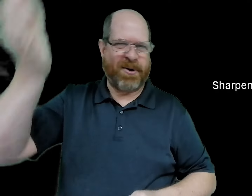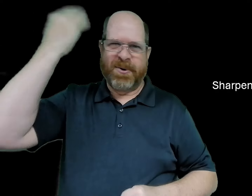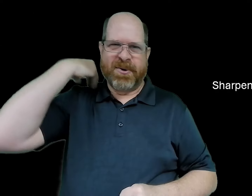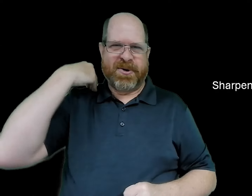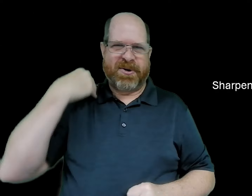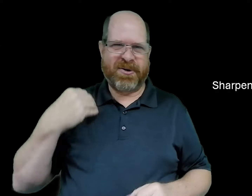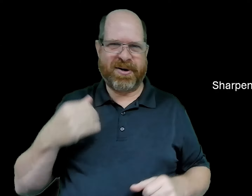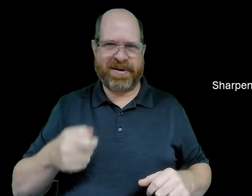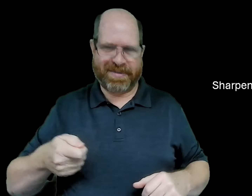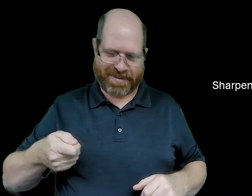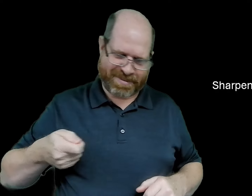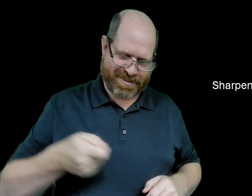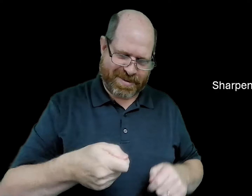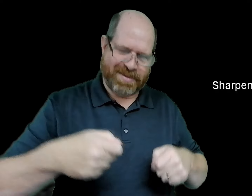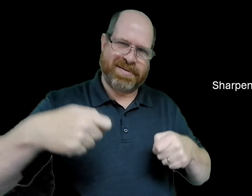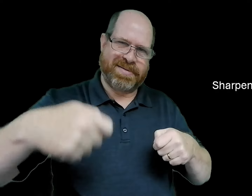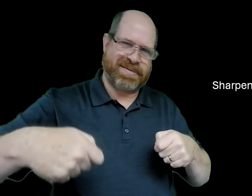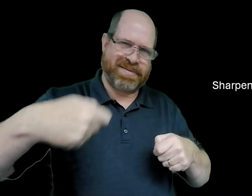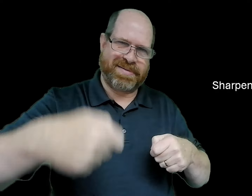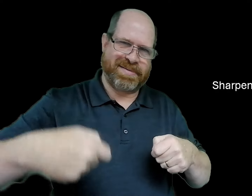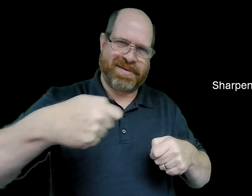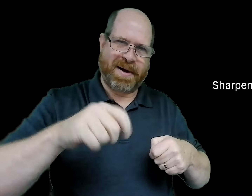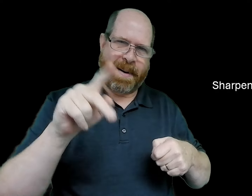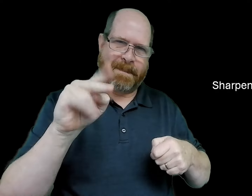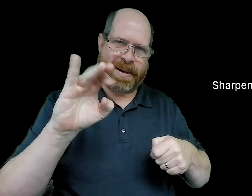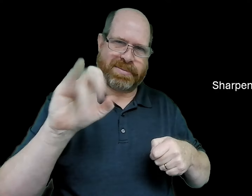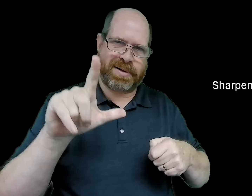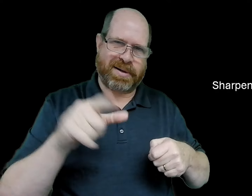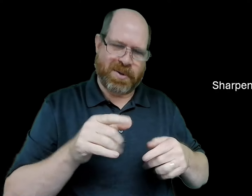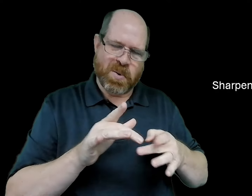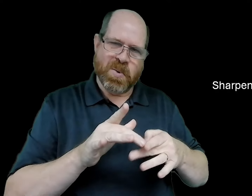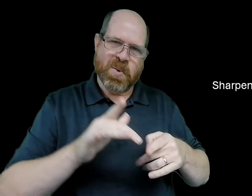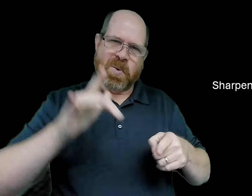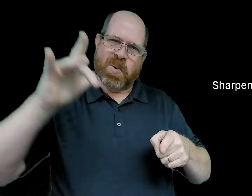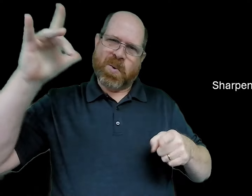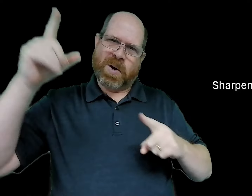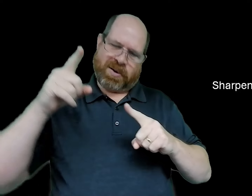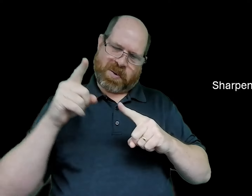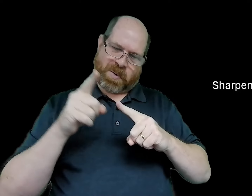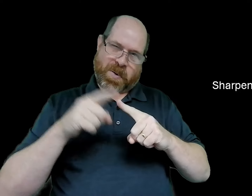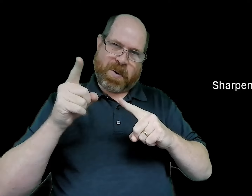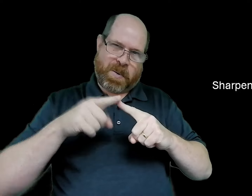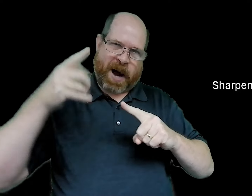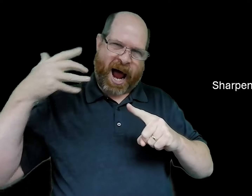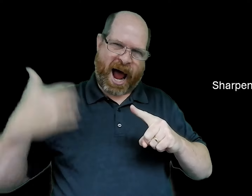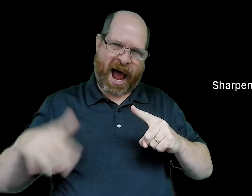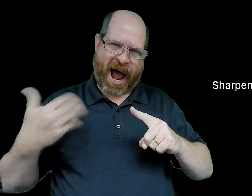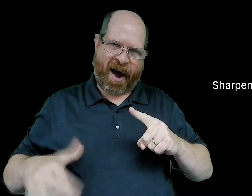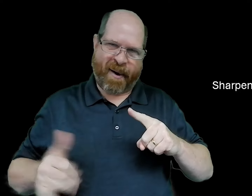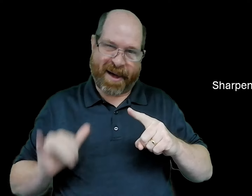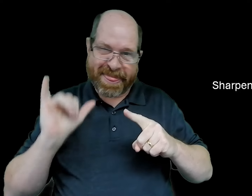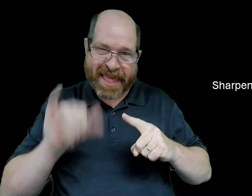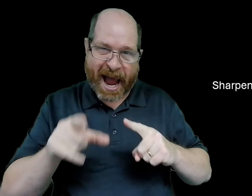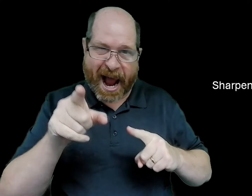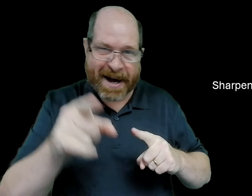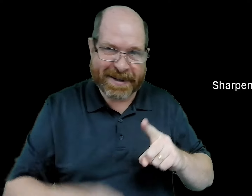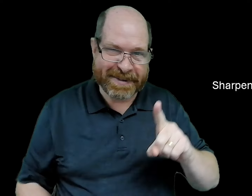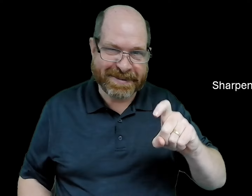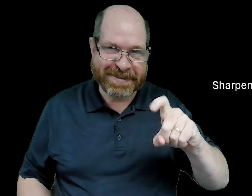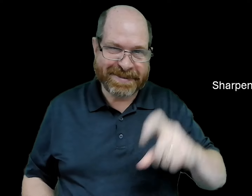ago, we'd have to stick our pencil in there and wind it up to make it sharp and pointy.